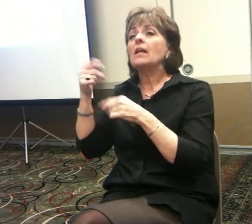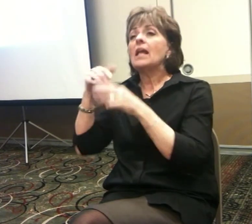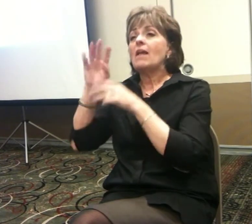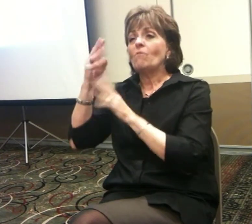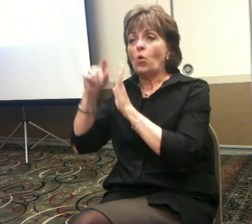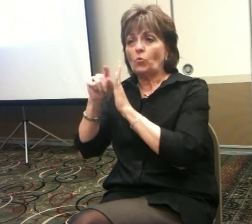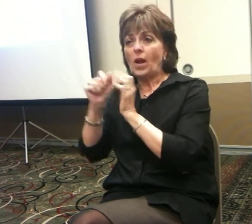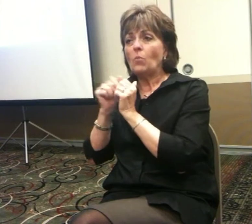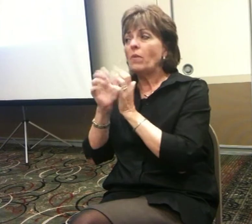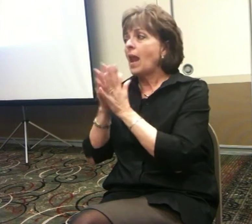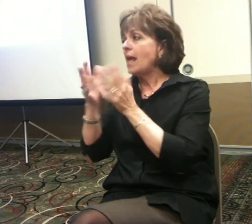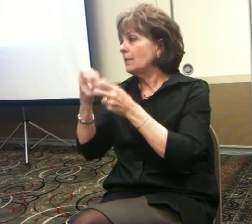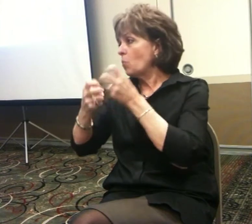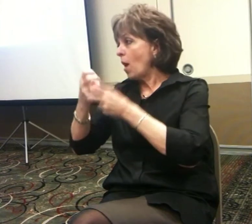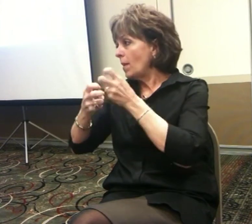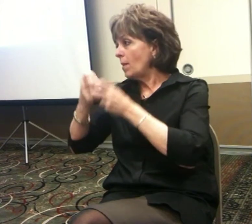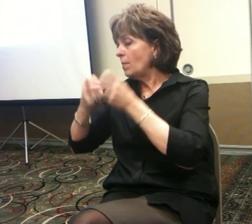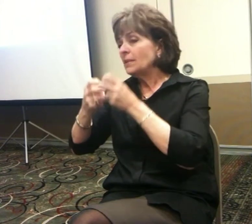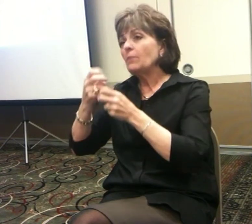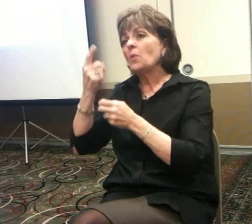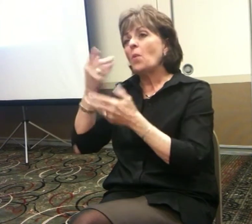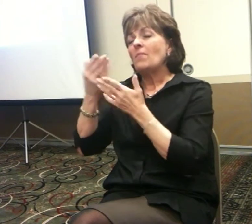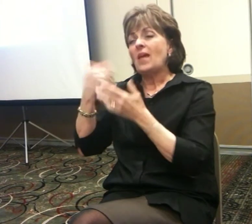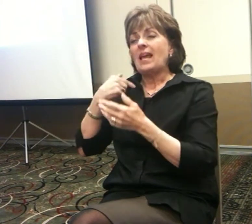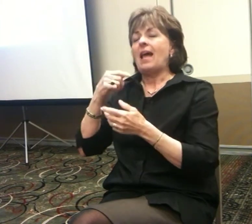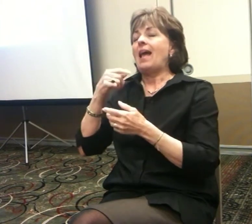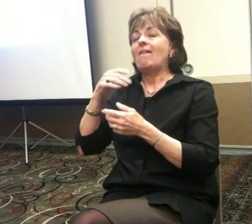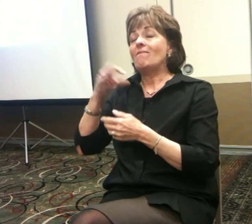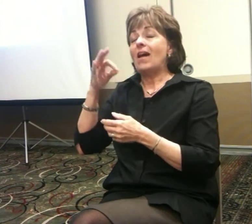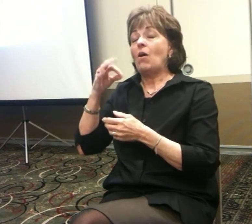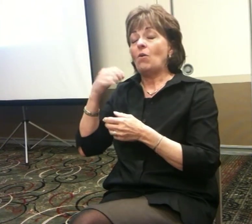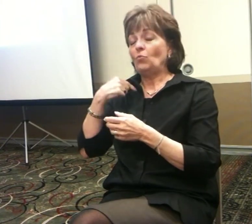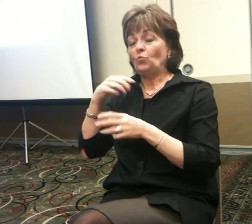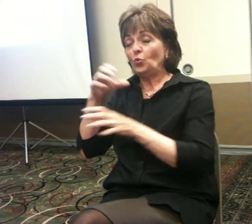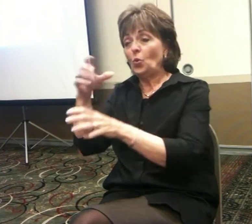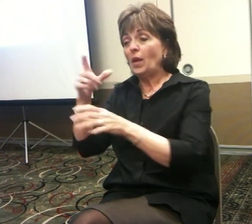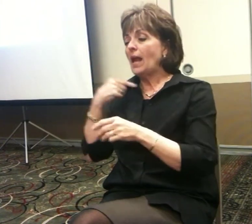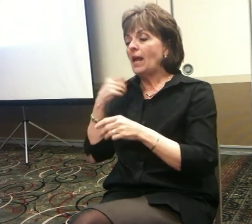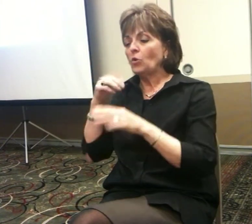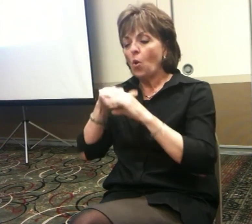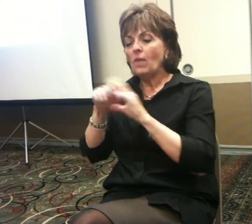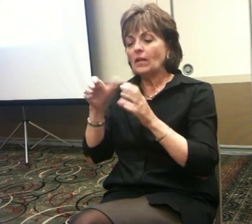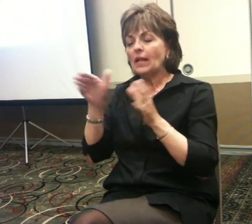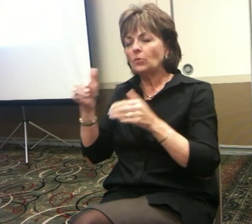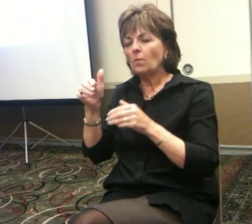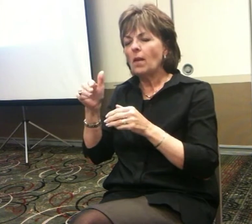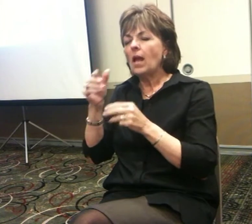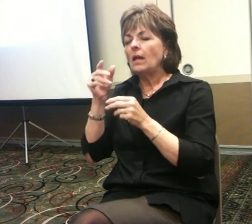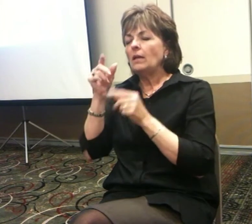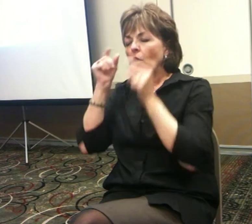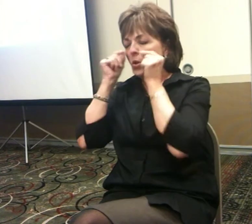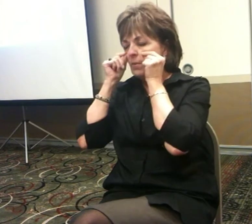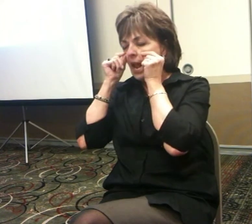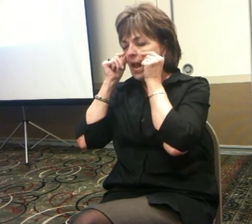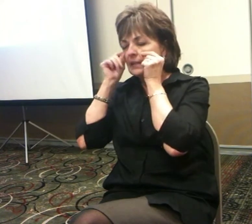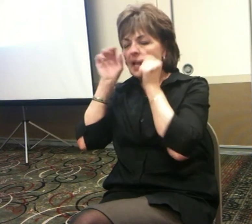problems. And one of the things I found myself doing is I went into the classroom, and I just closed my eyes and I listened to the teacher. And I thought, how many things